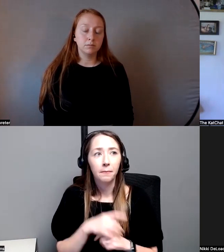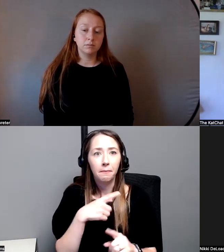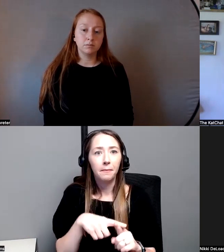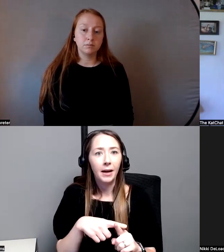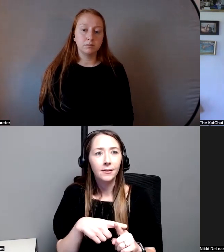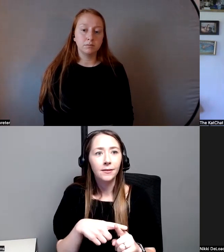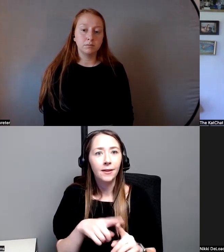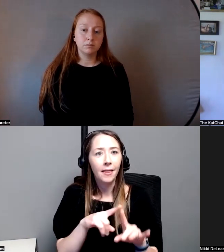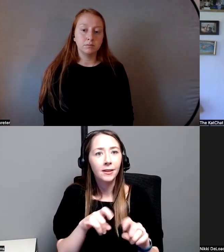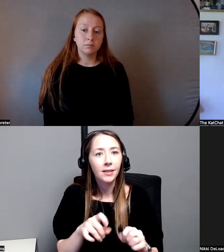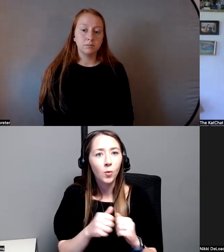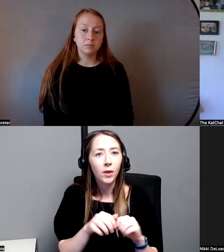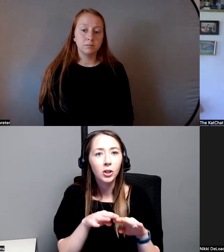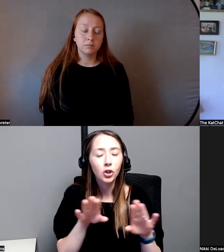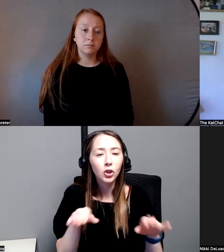especially when it comes to children,